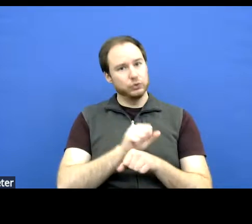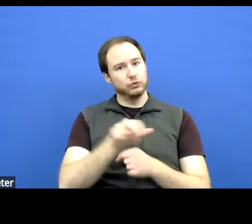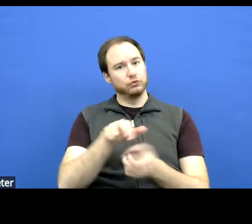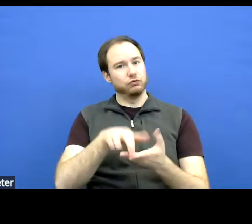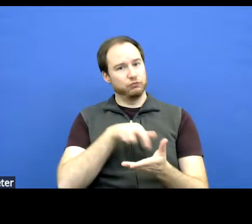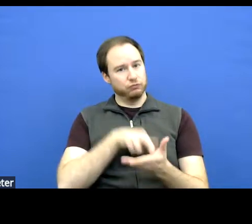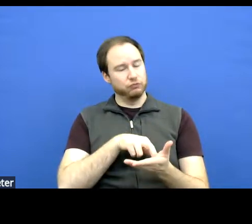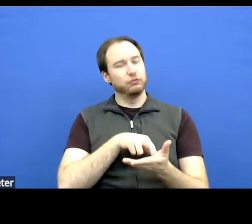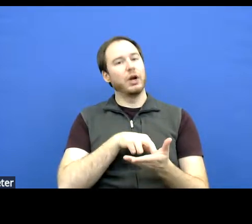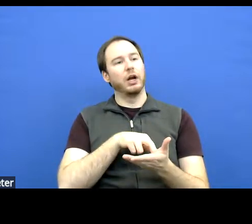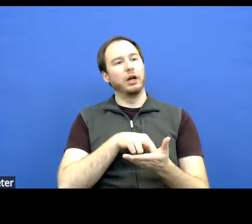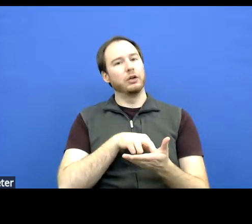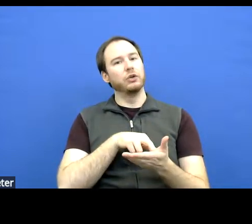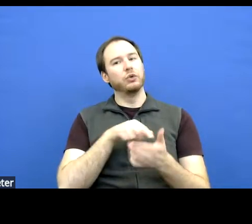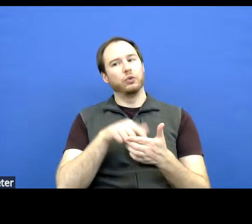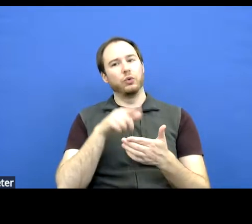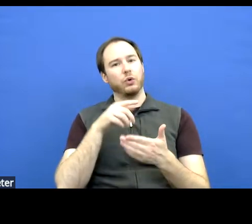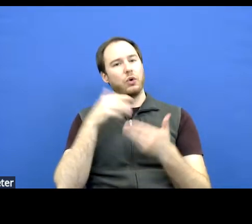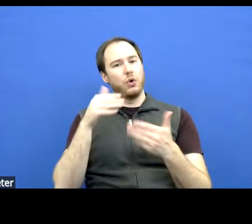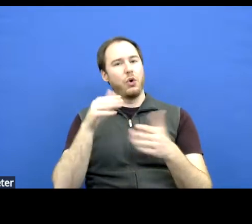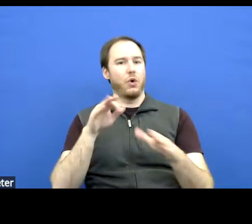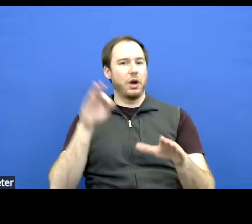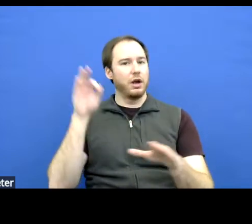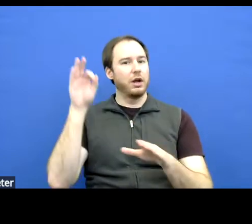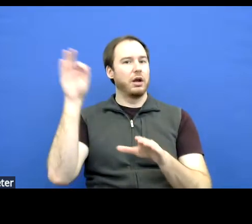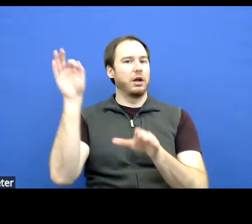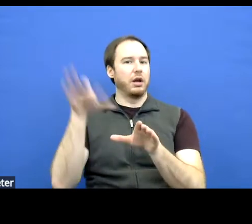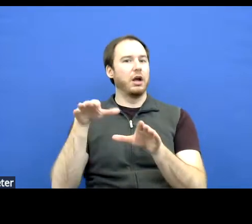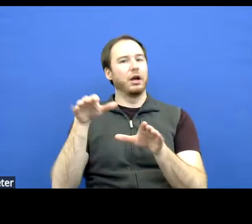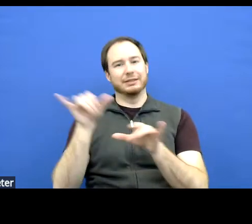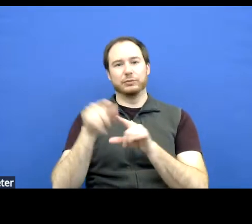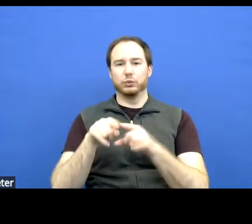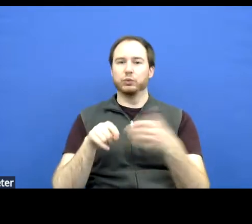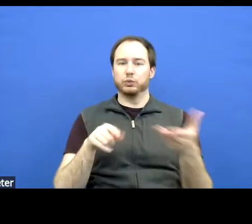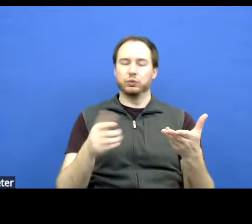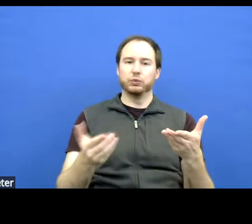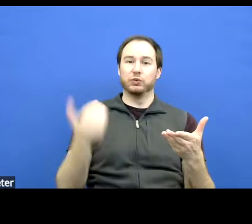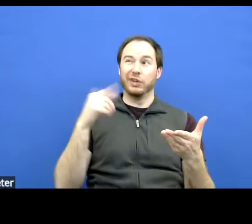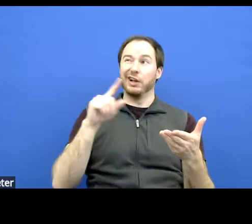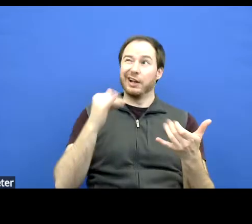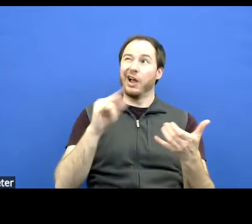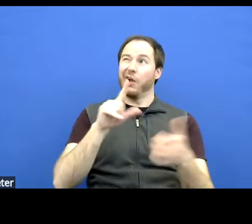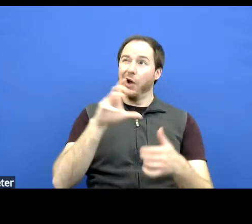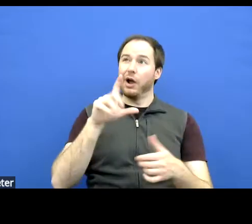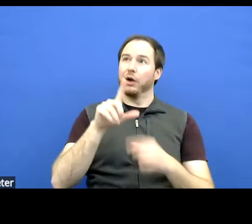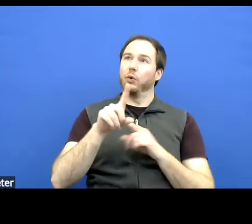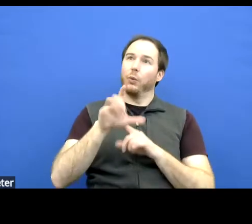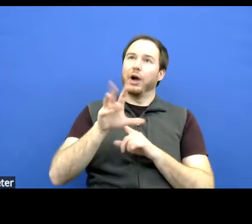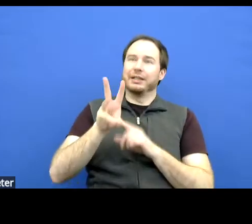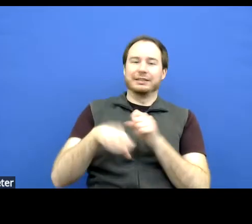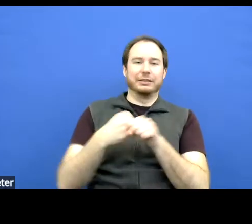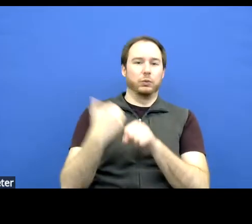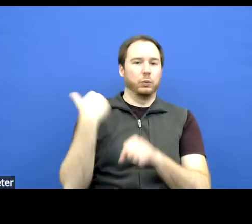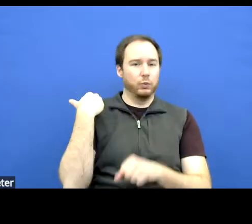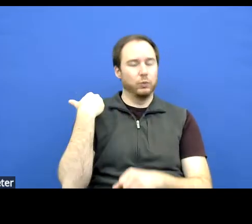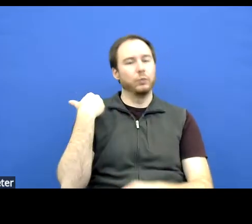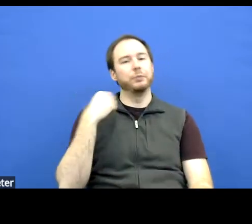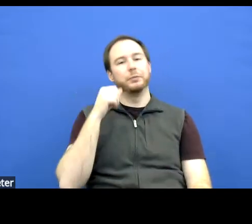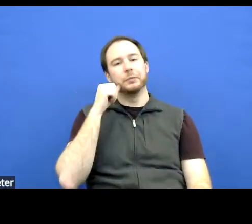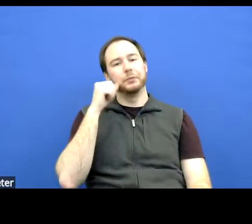register and to cast your ballot just as she did 106 years ago.